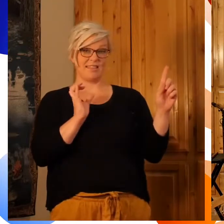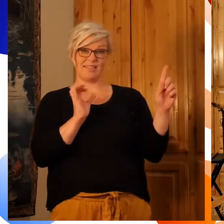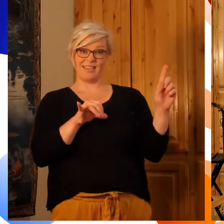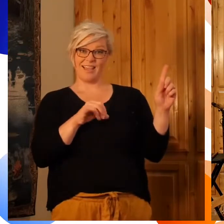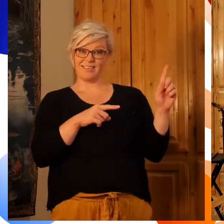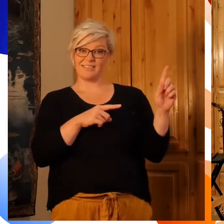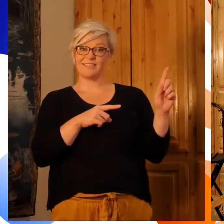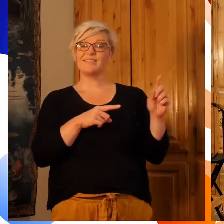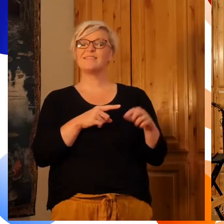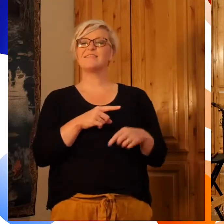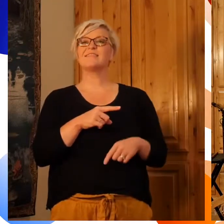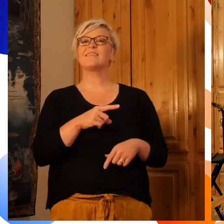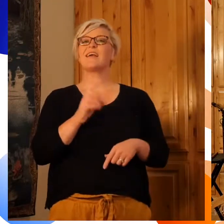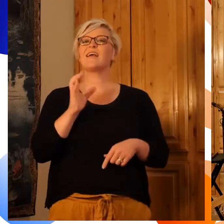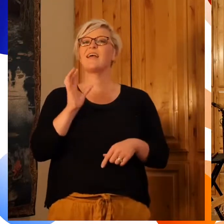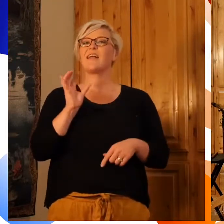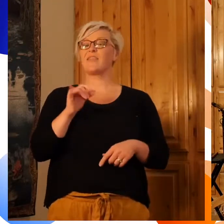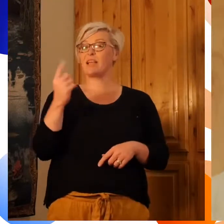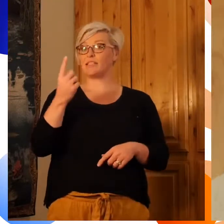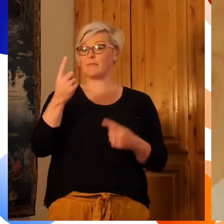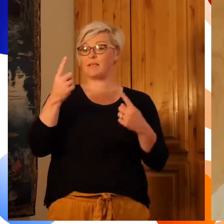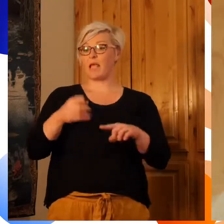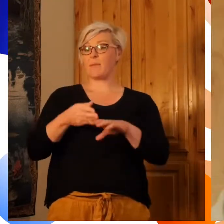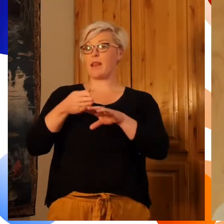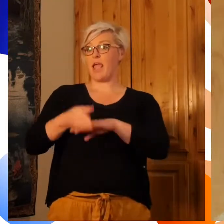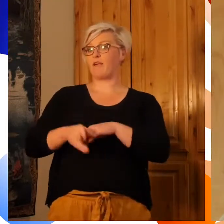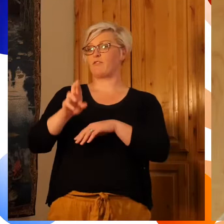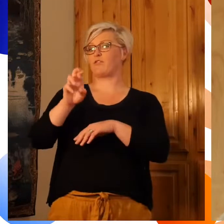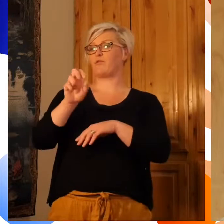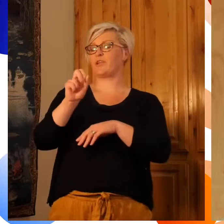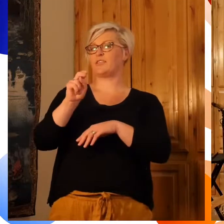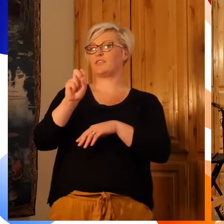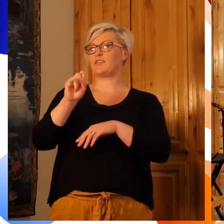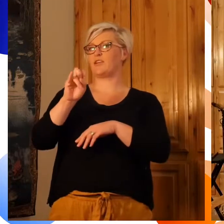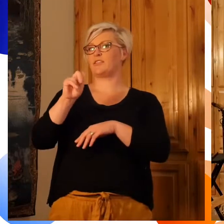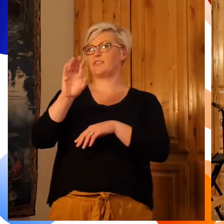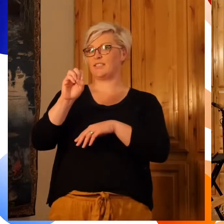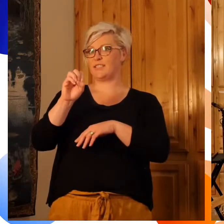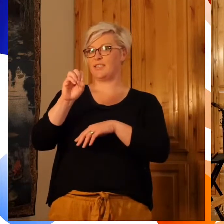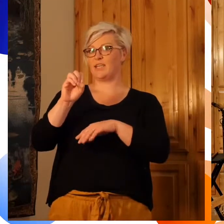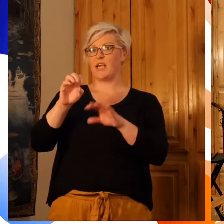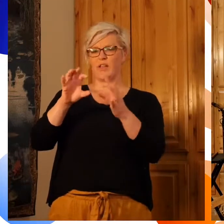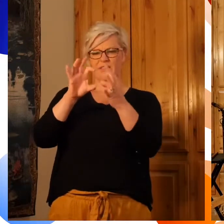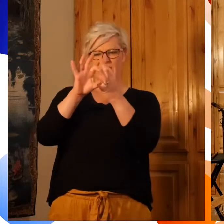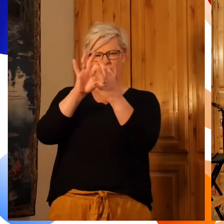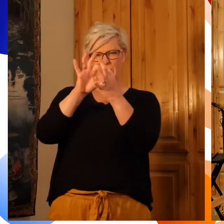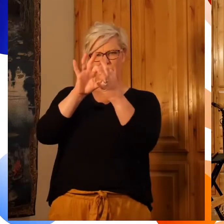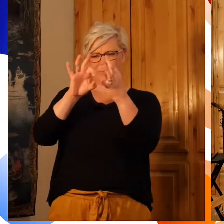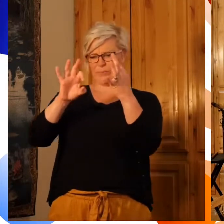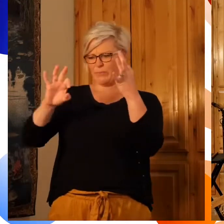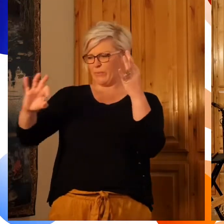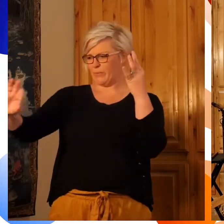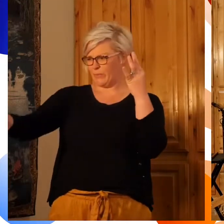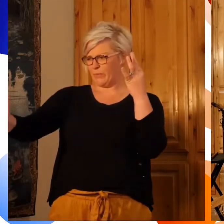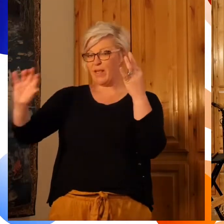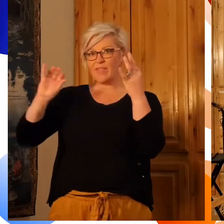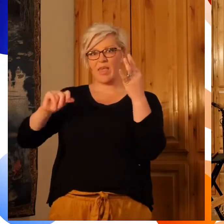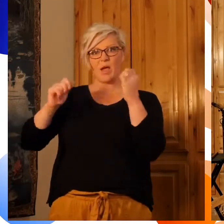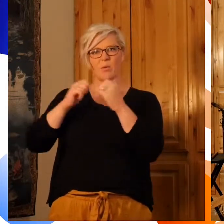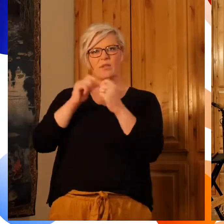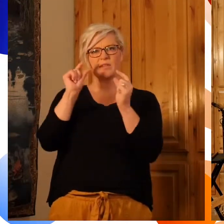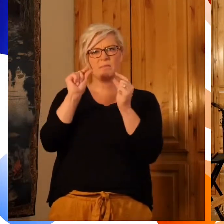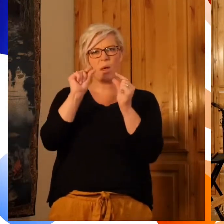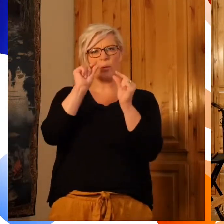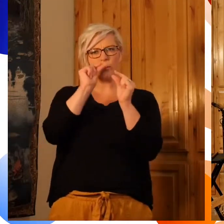an invention that happened after the Renaissance. The cylindrical Renaissance flutes with small holes